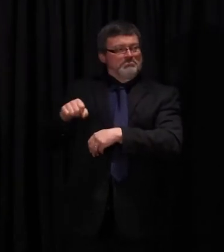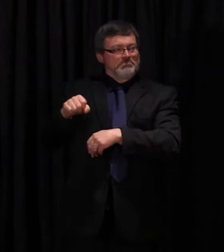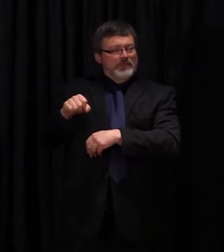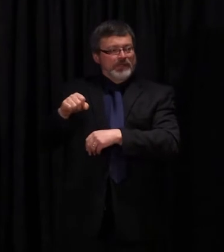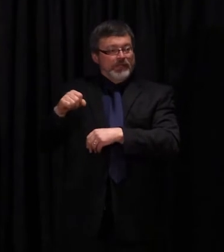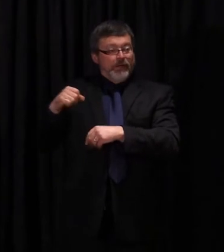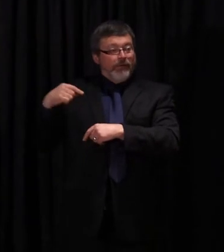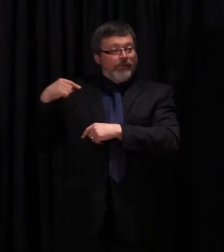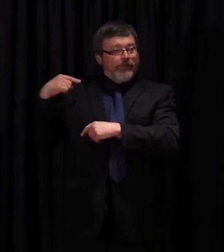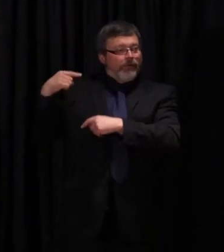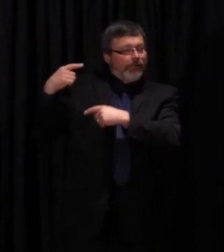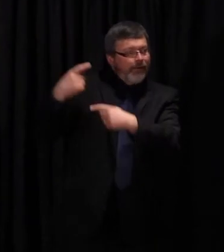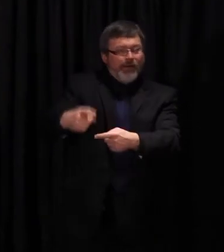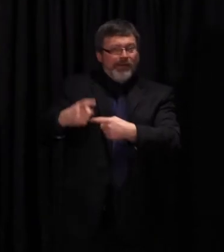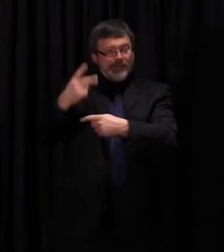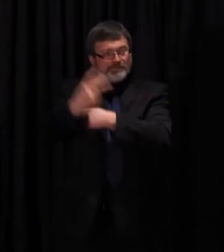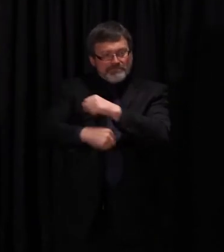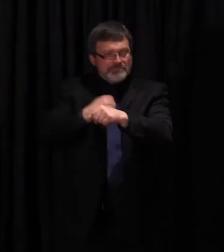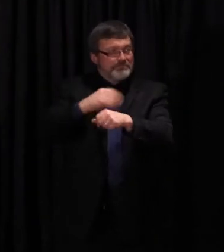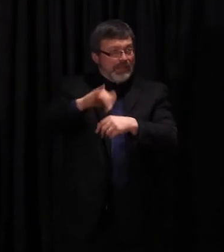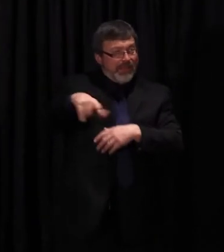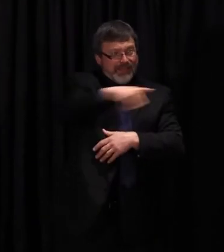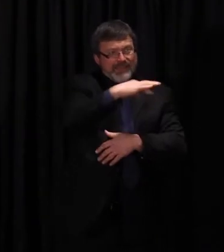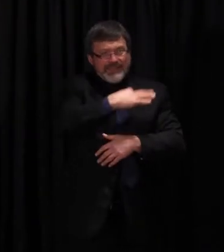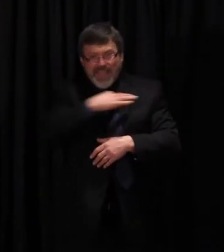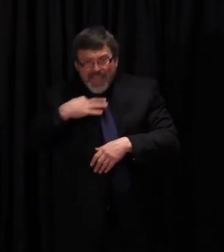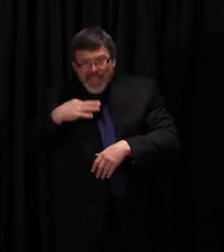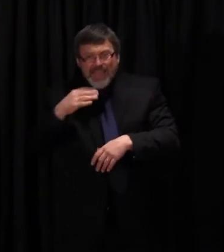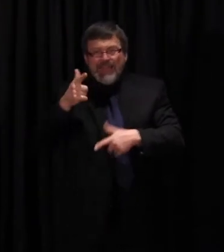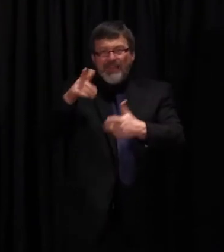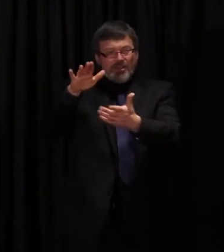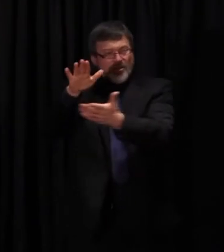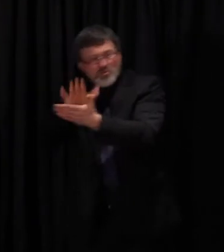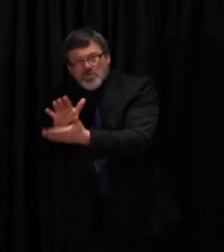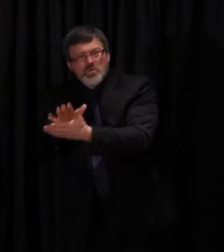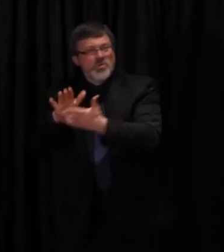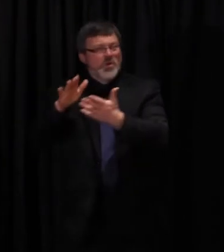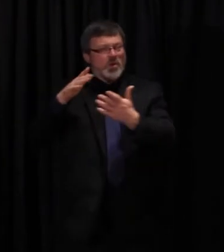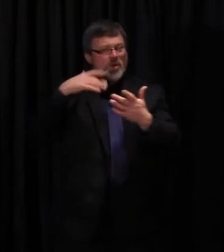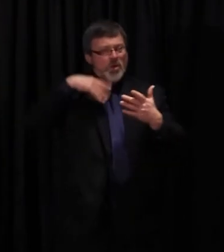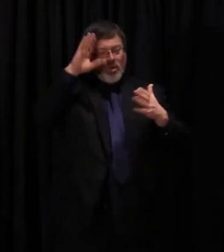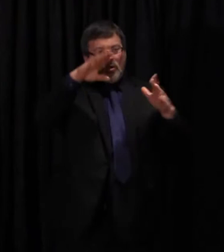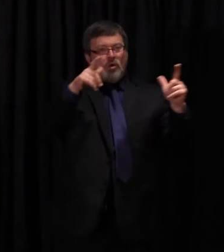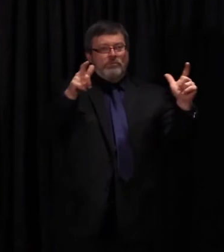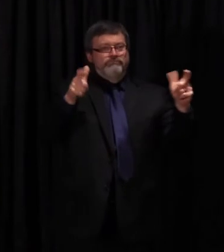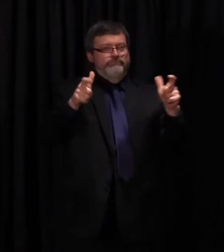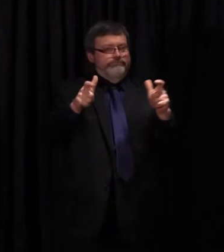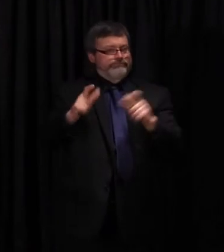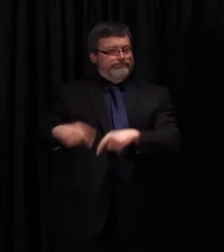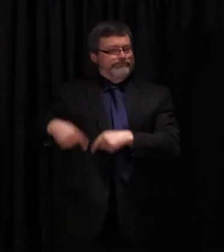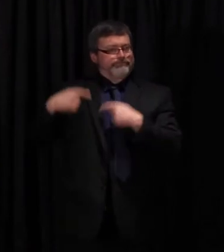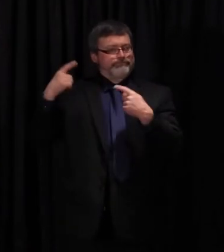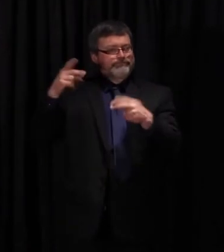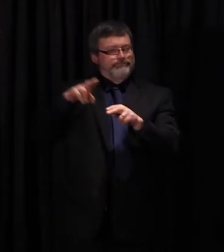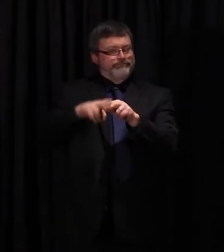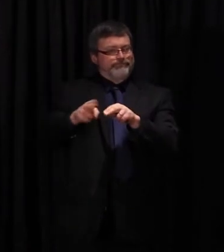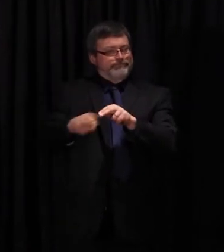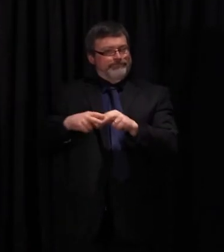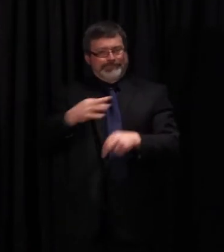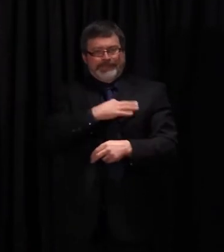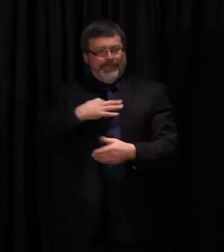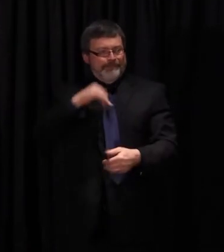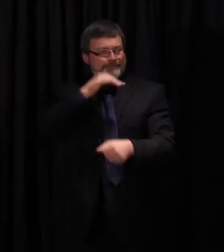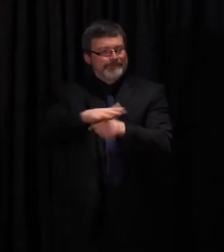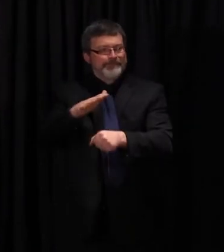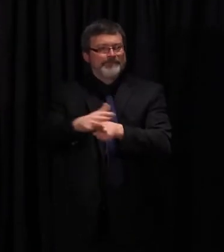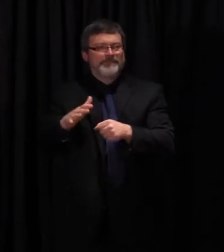population and the number of kids in our schools had been shrinking unsustainably, creating deep economic